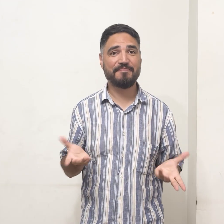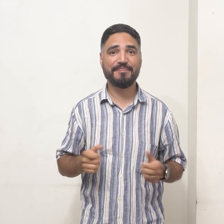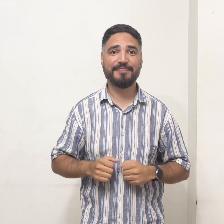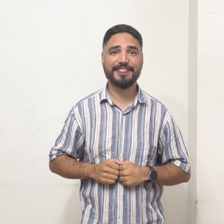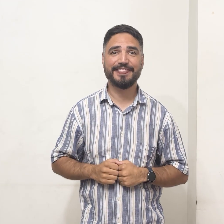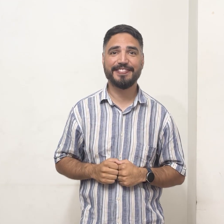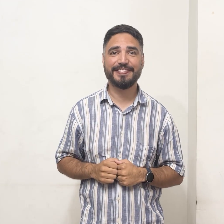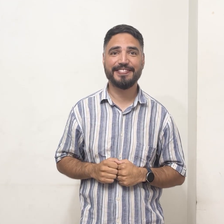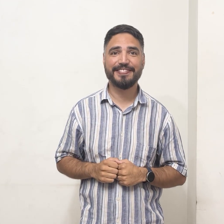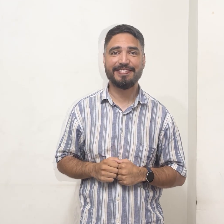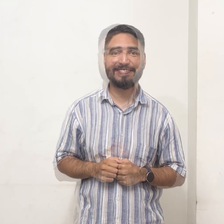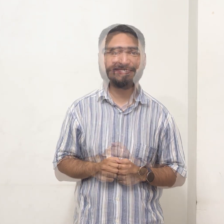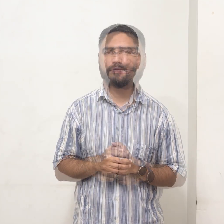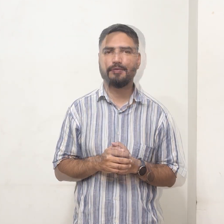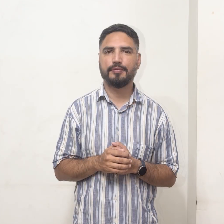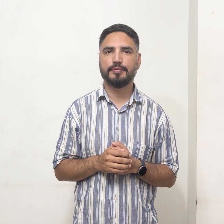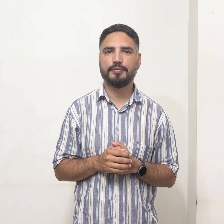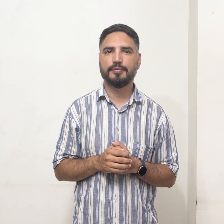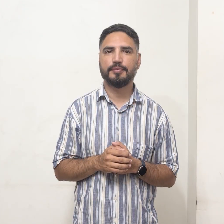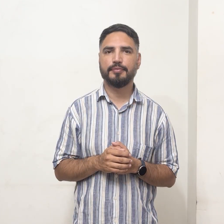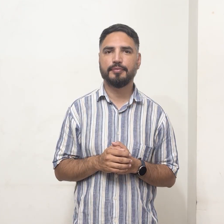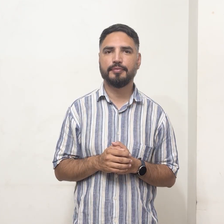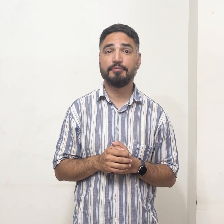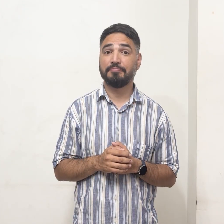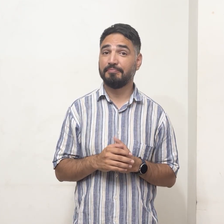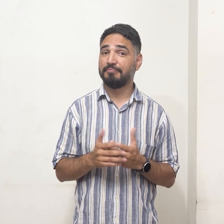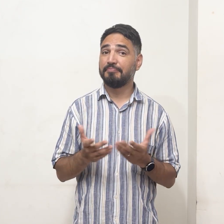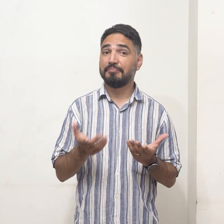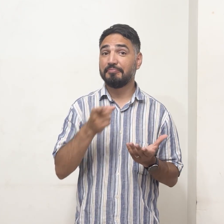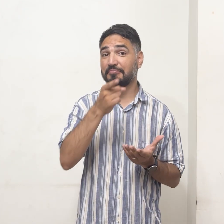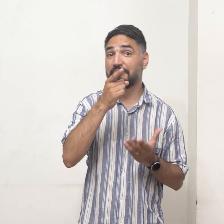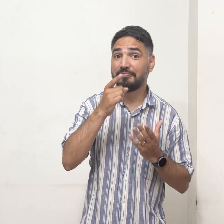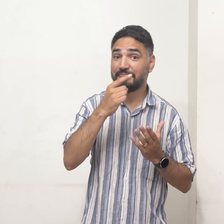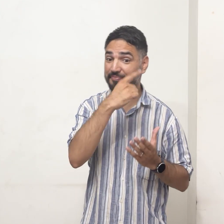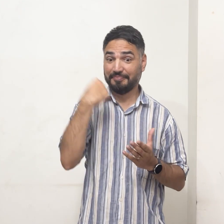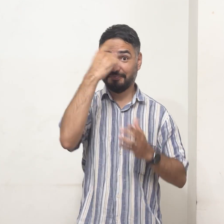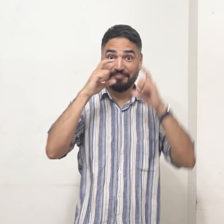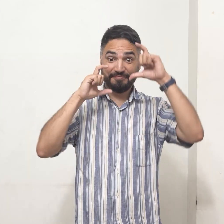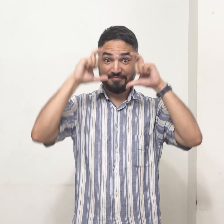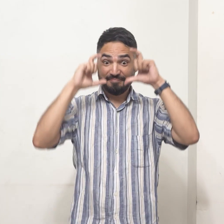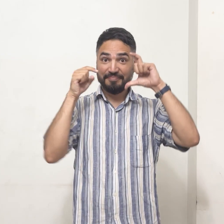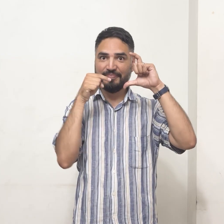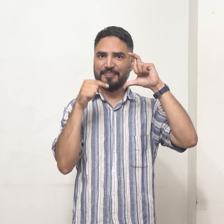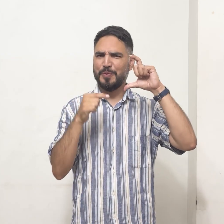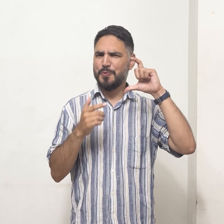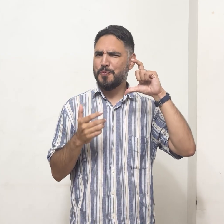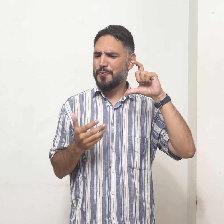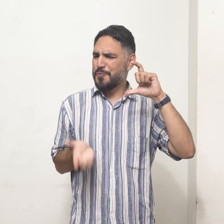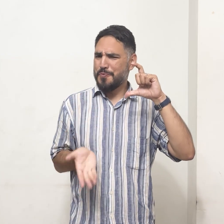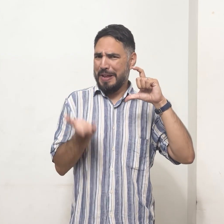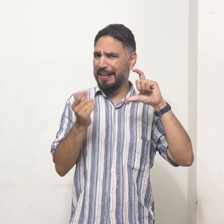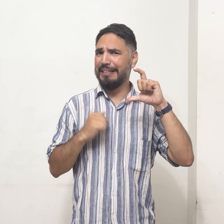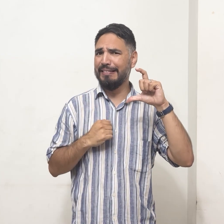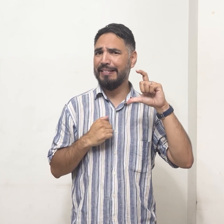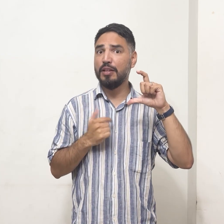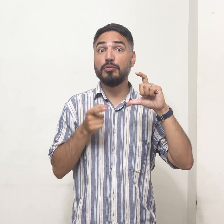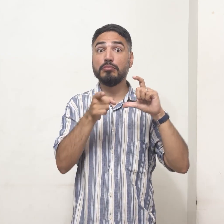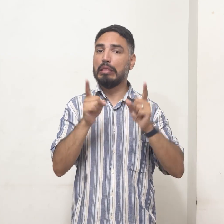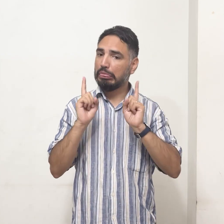the eyes and eyebrows. It has to be that way. Did you see how important facial expression is?